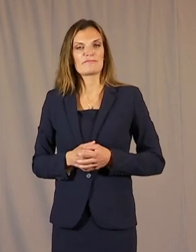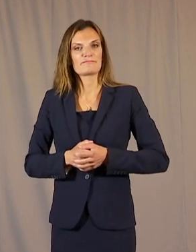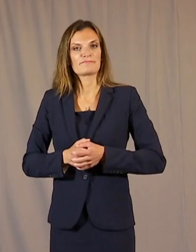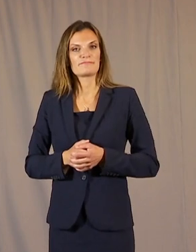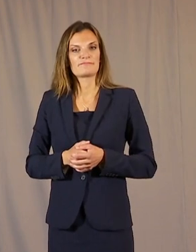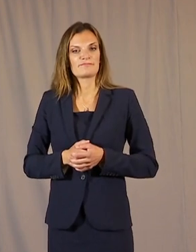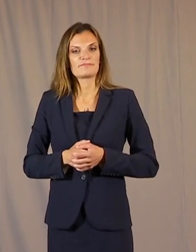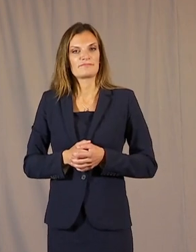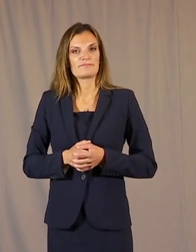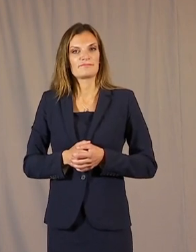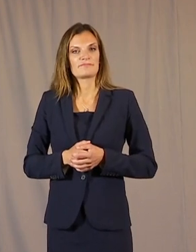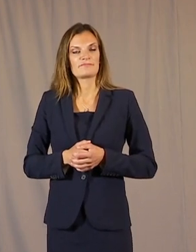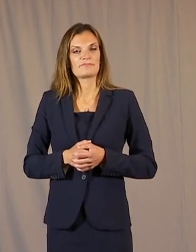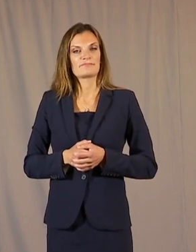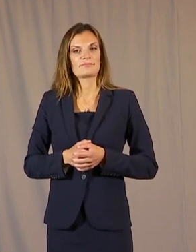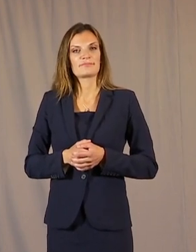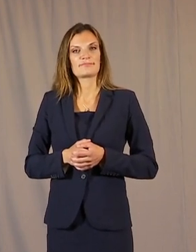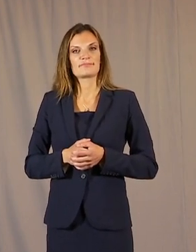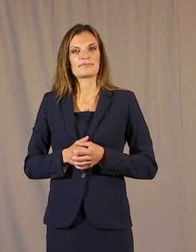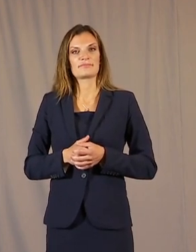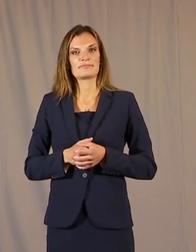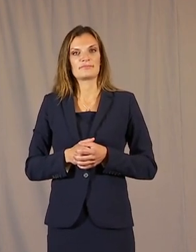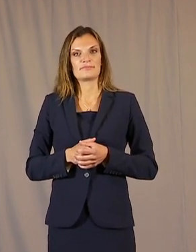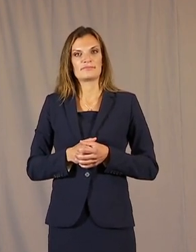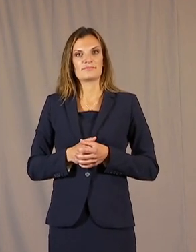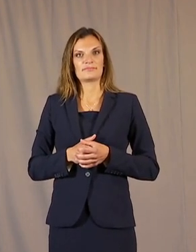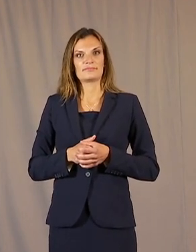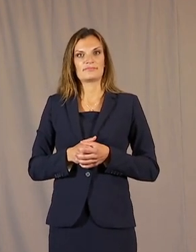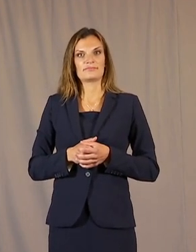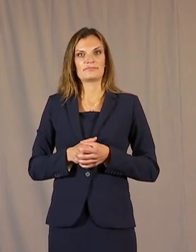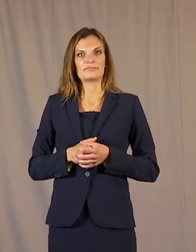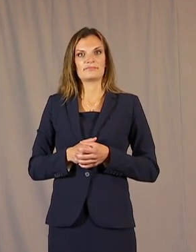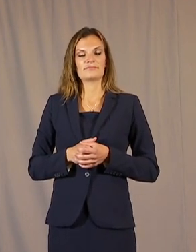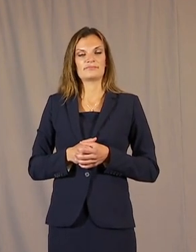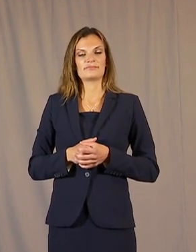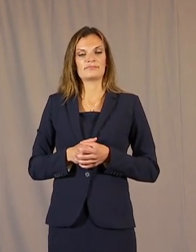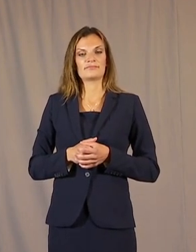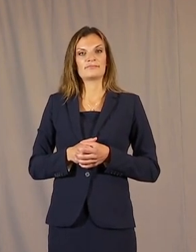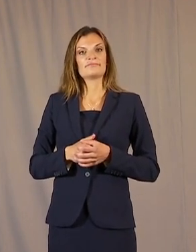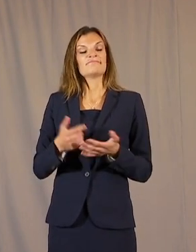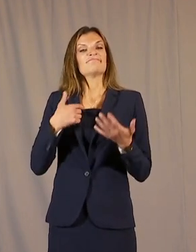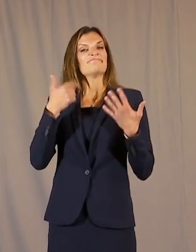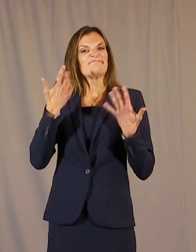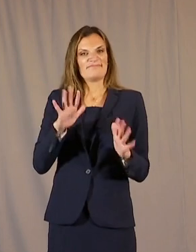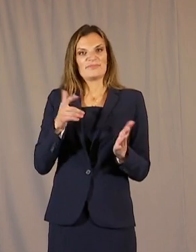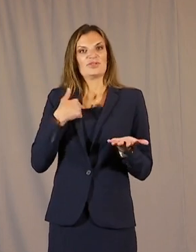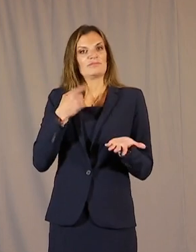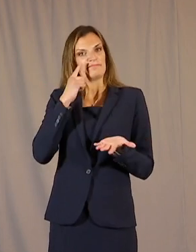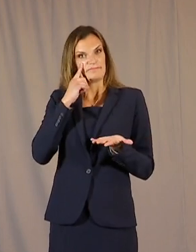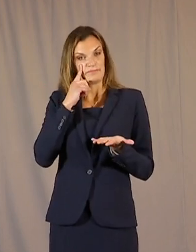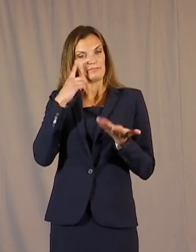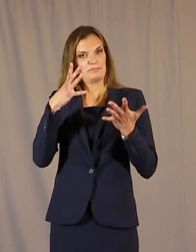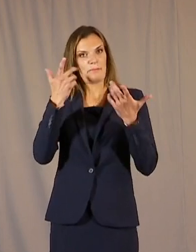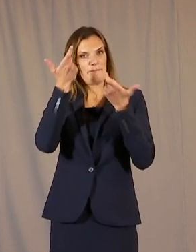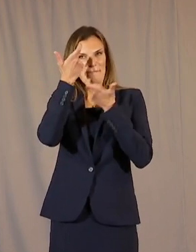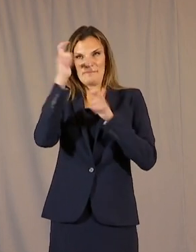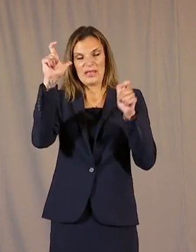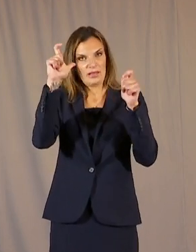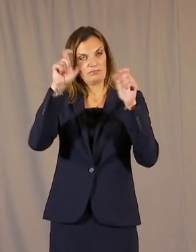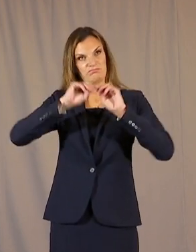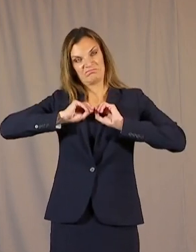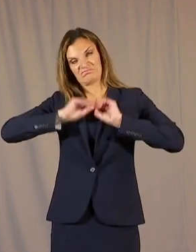a result of us seeing stark disparities really impacting and